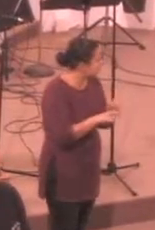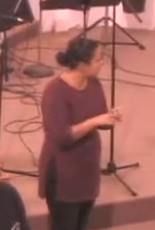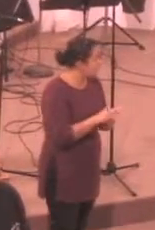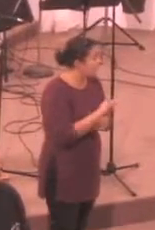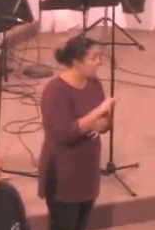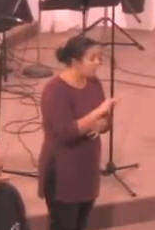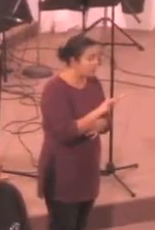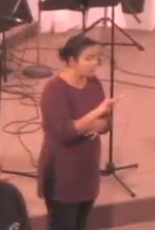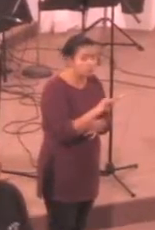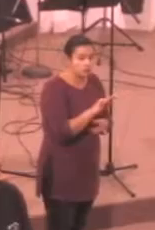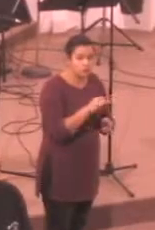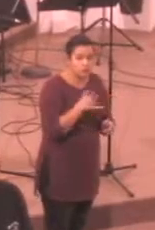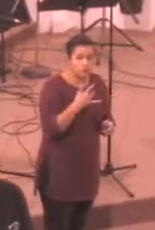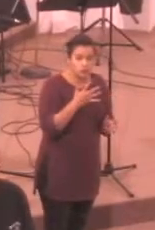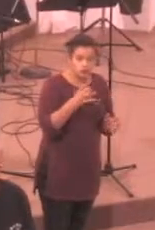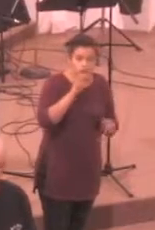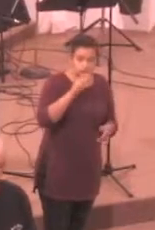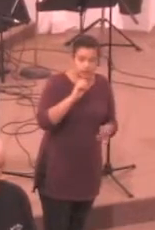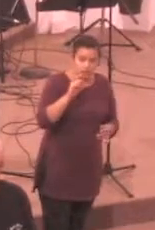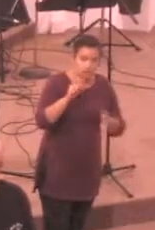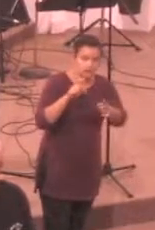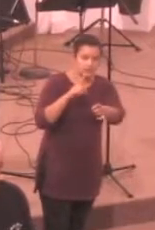you, oh, so Derry,